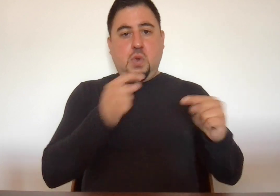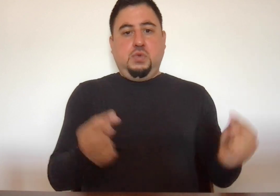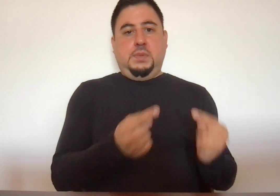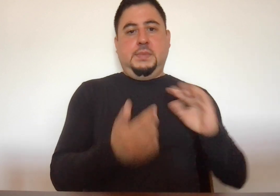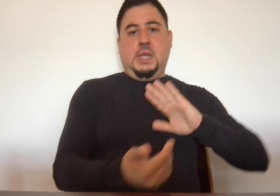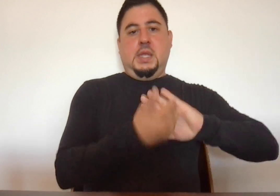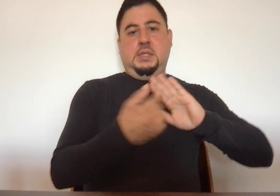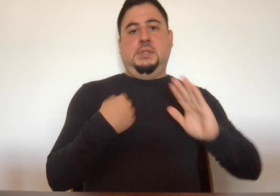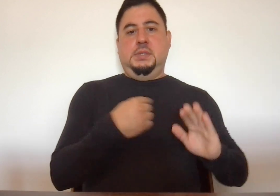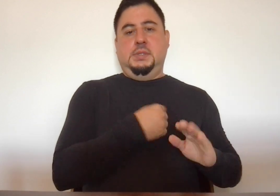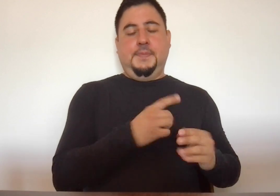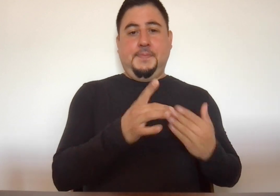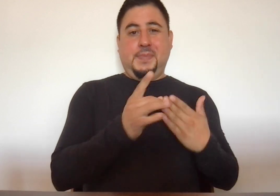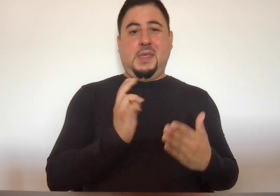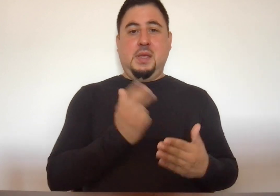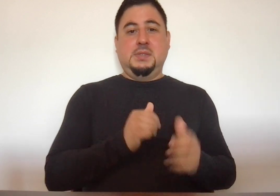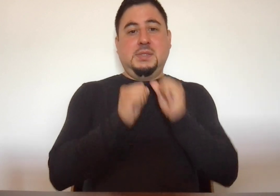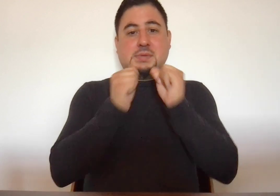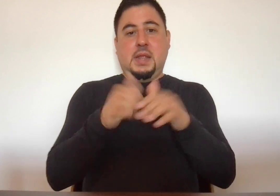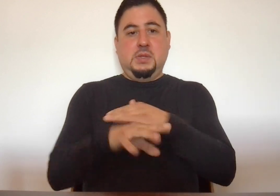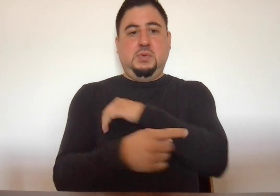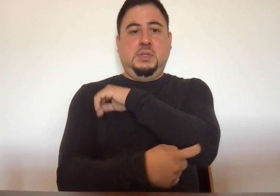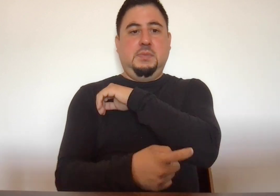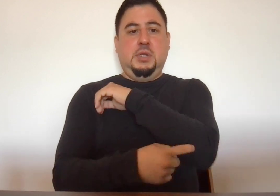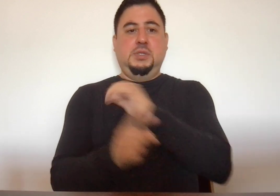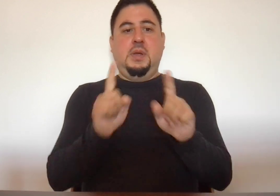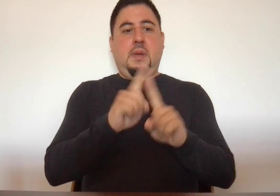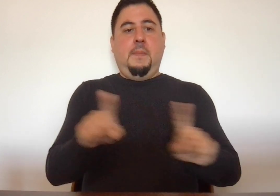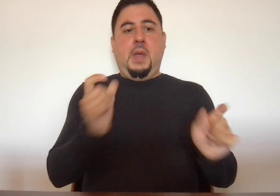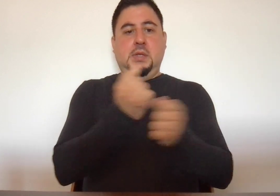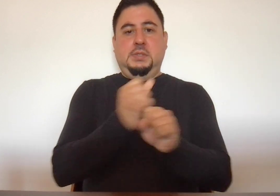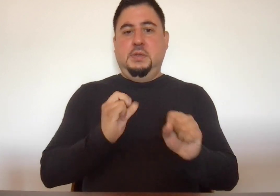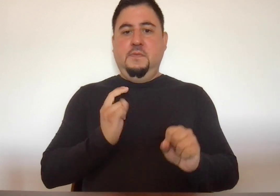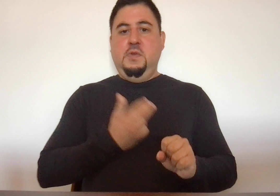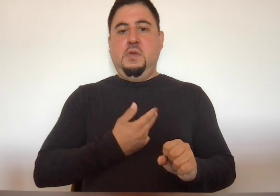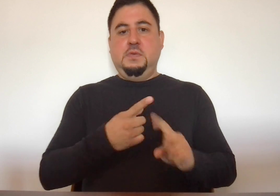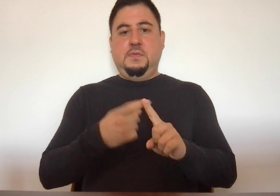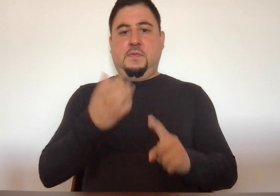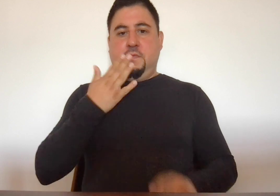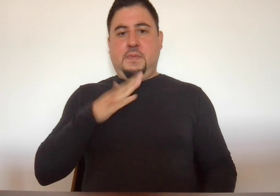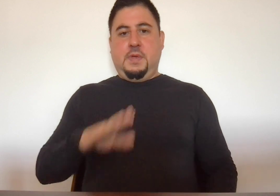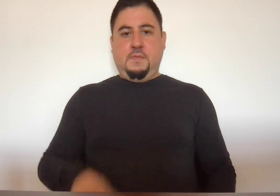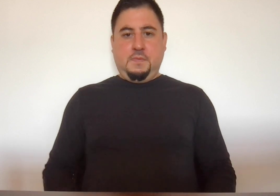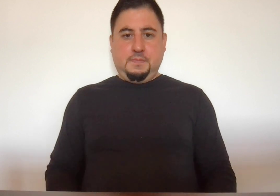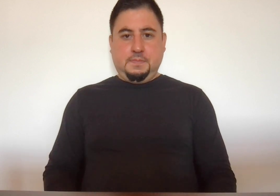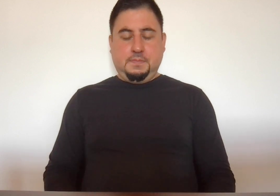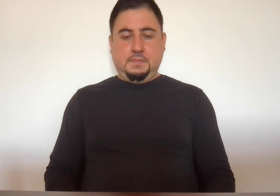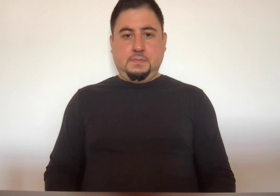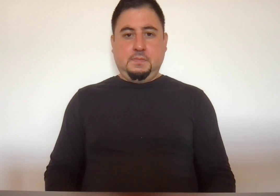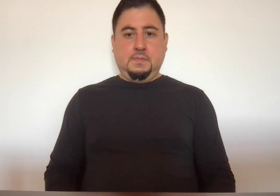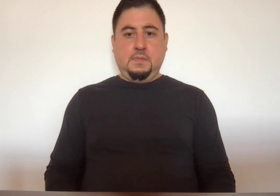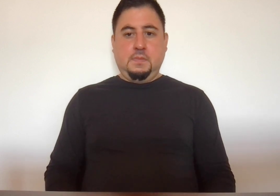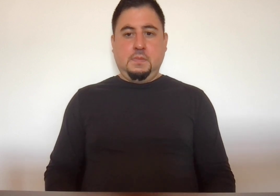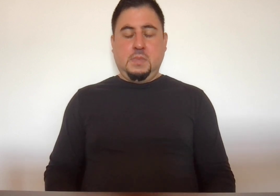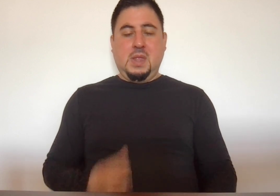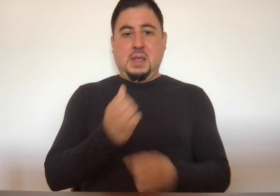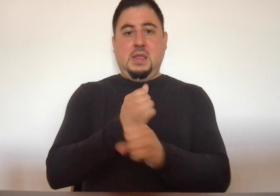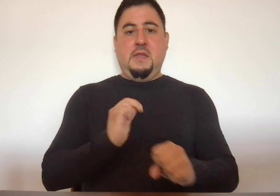trespass against us. And lead us not into temptation, but deliver us from evil. Deliver us, Lord, we